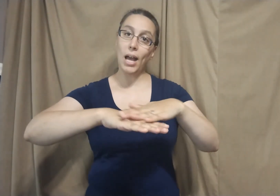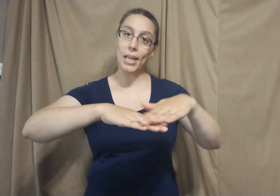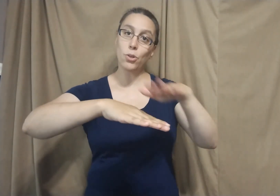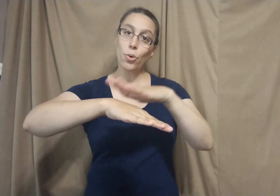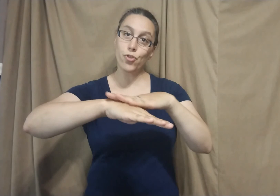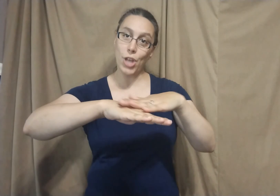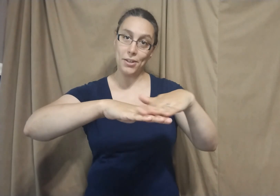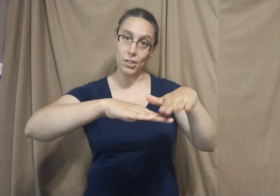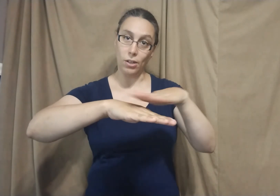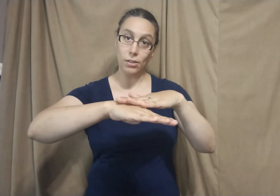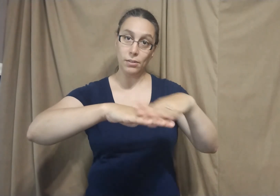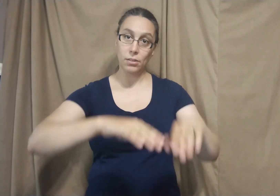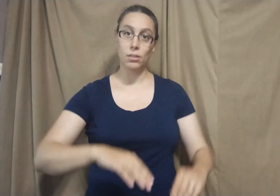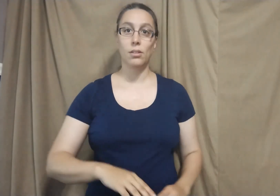kind or gentle,